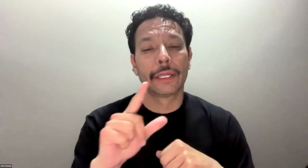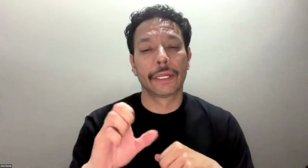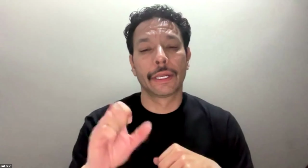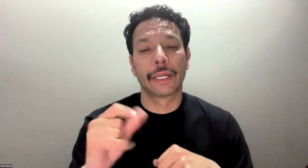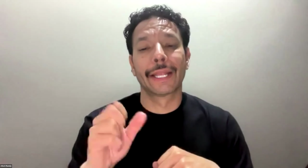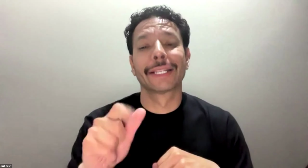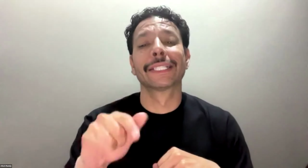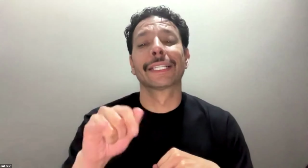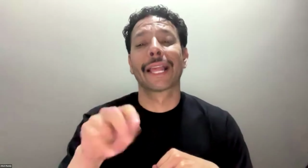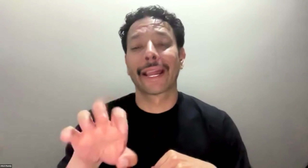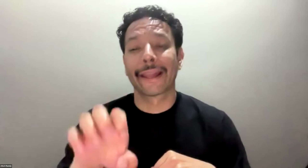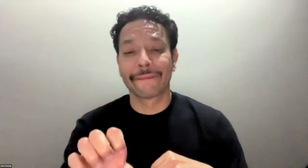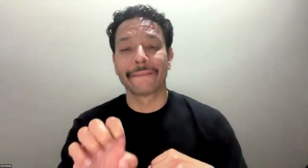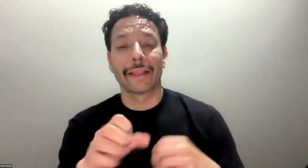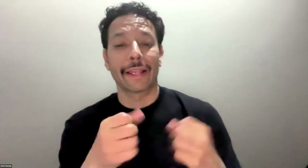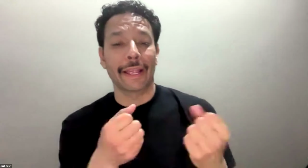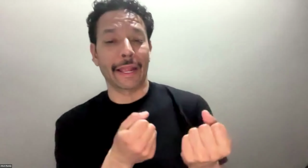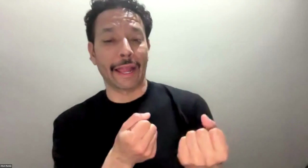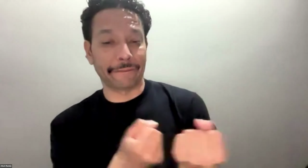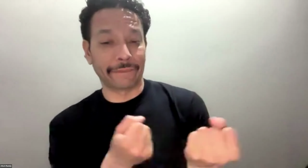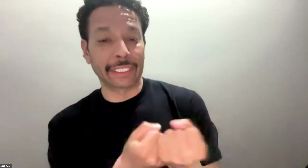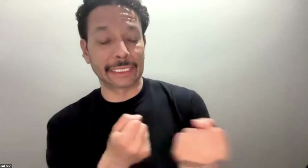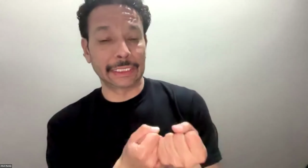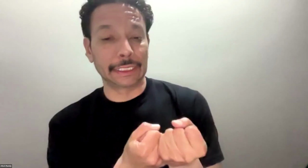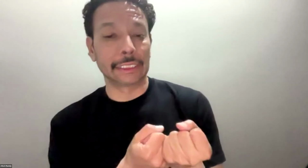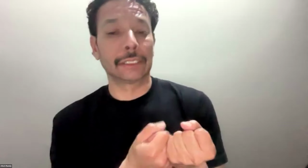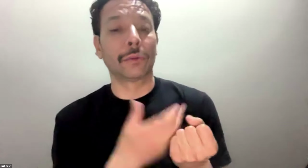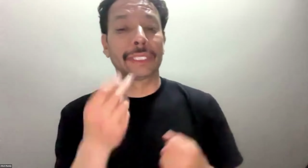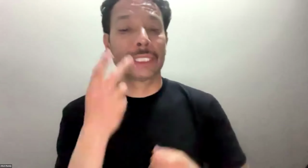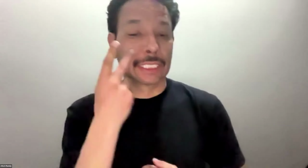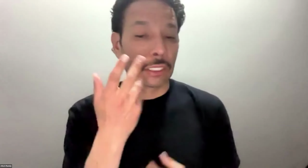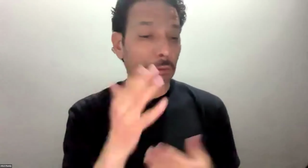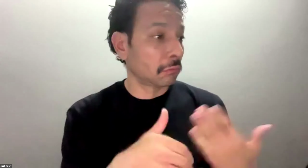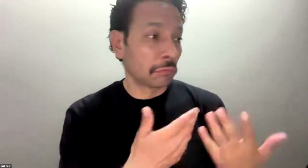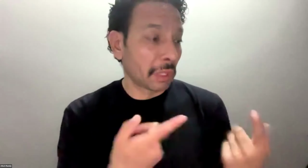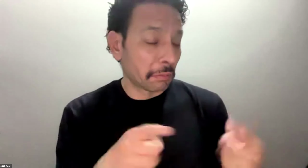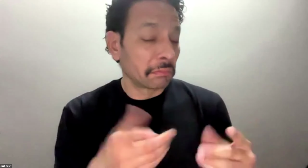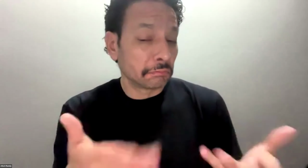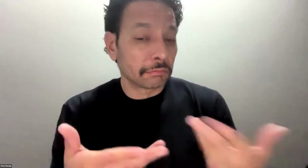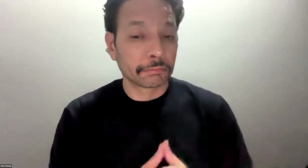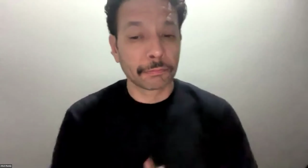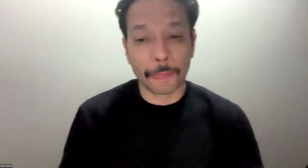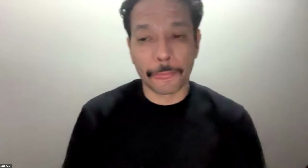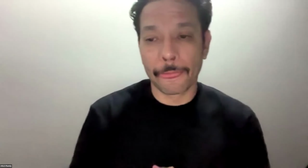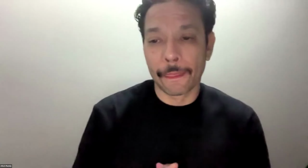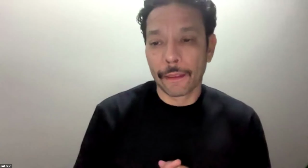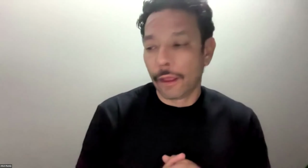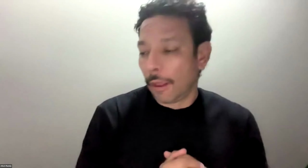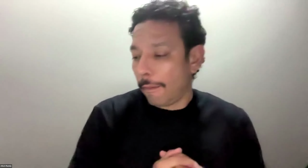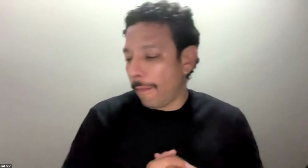advocacy, and then we're gonna see where we get.